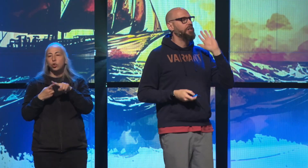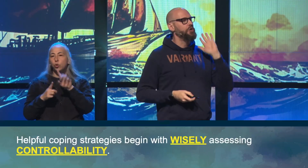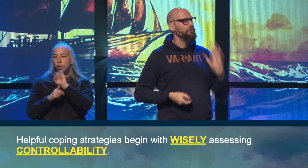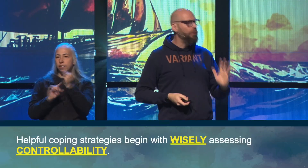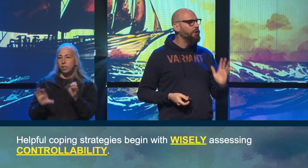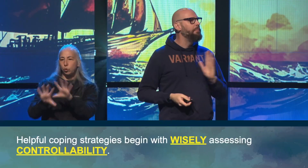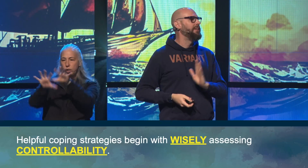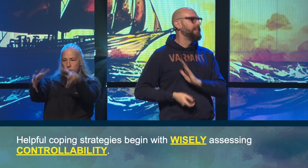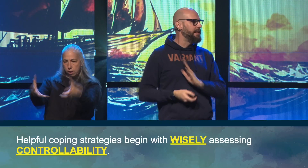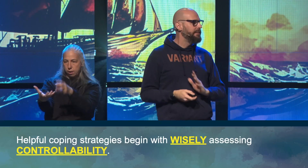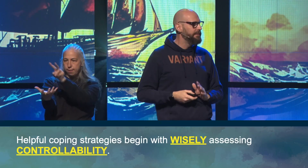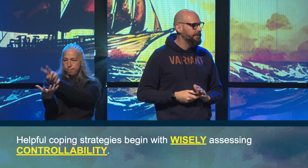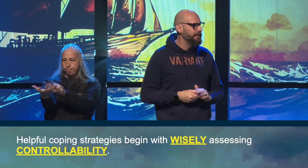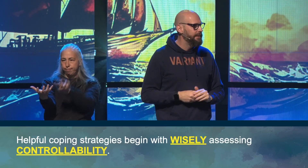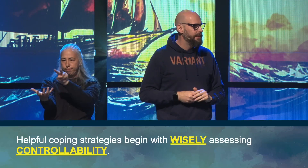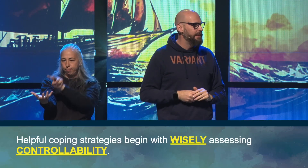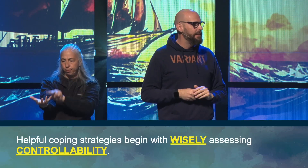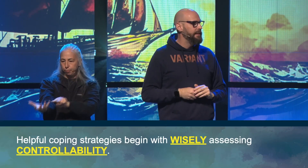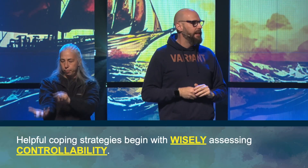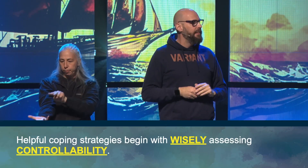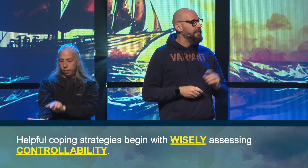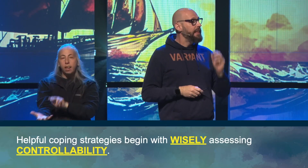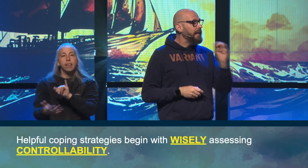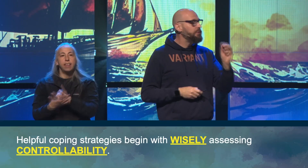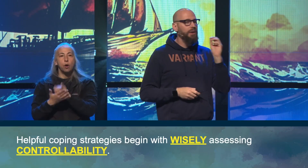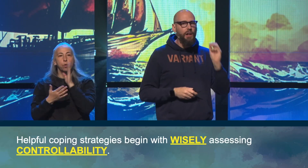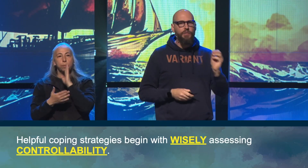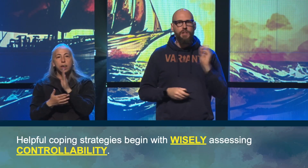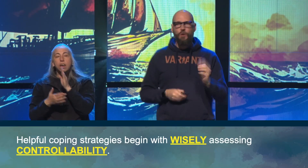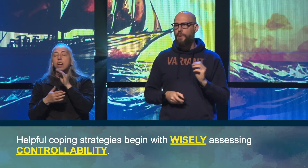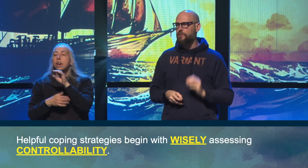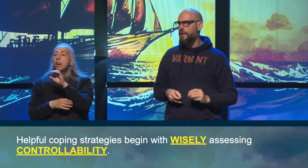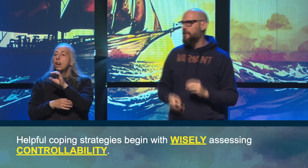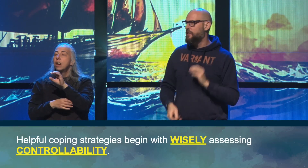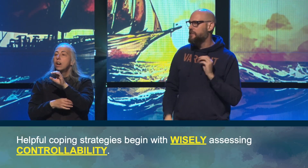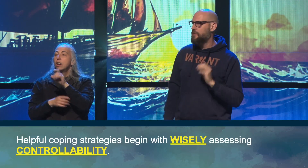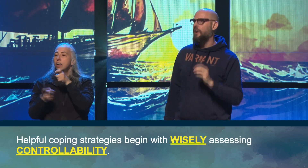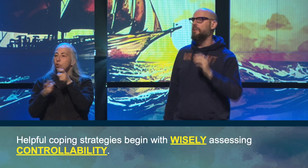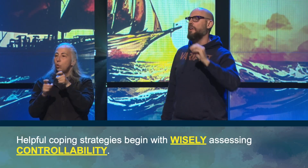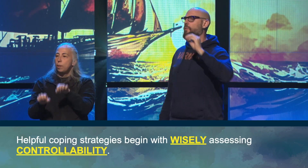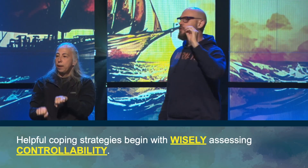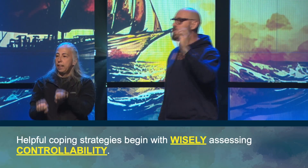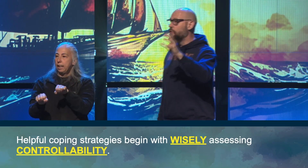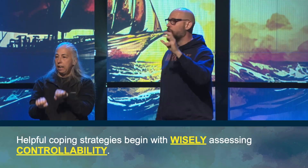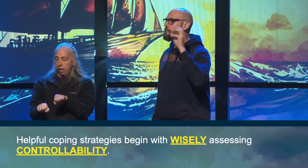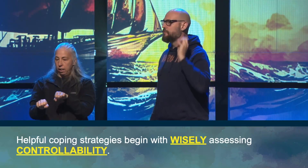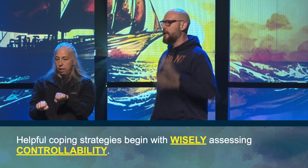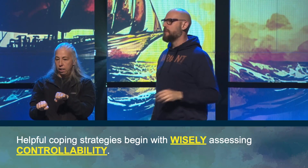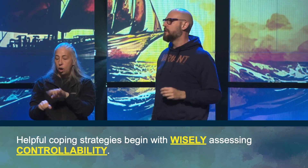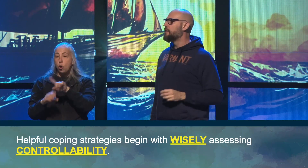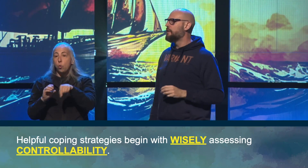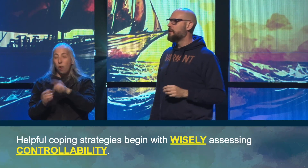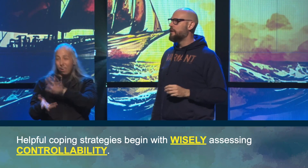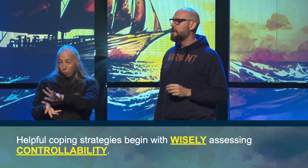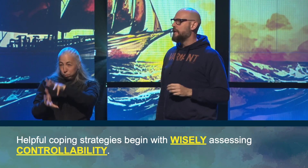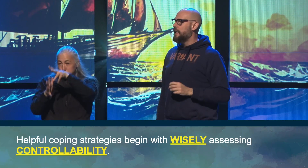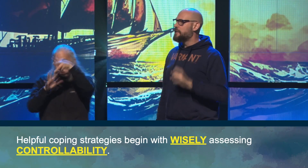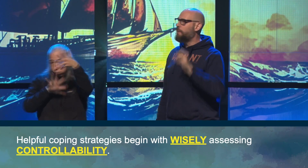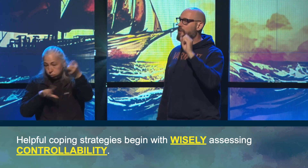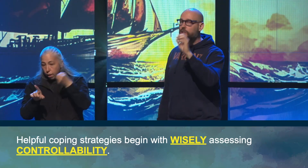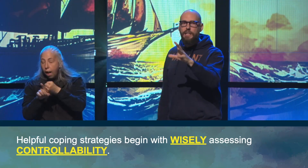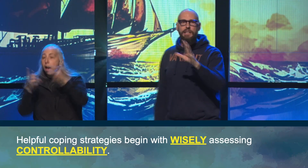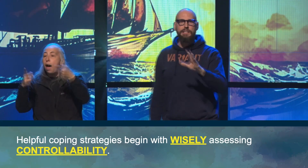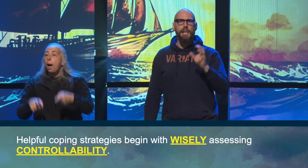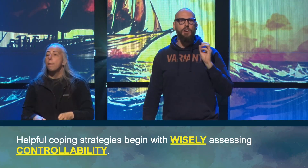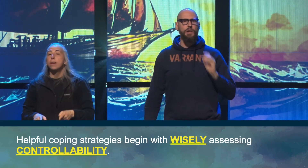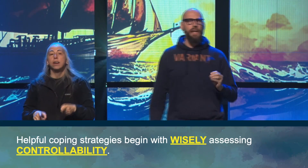we'll call controllability. That's where healthy coping strategies start when the storms rage, is